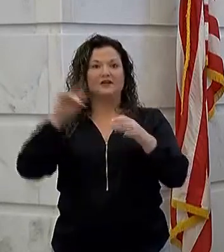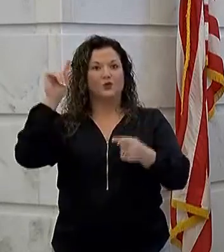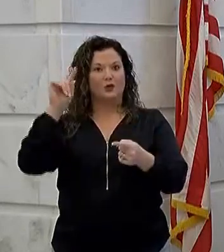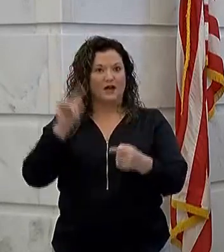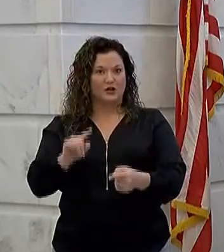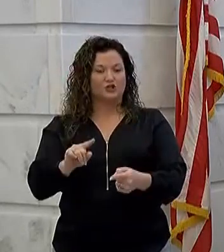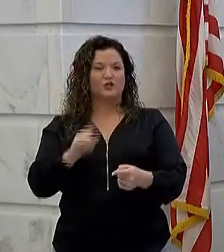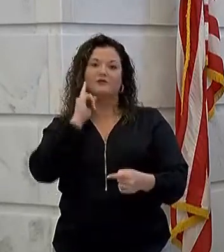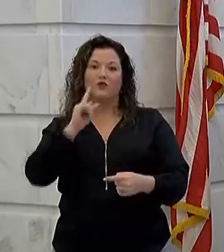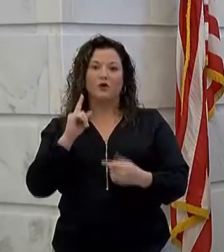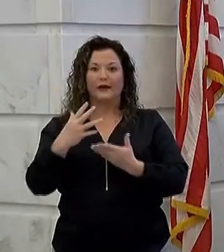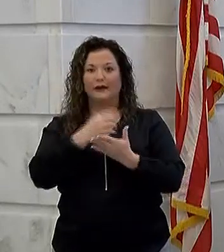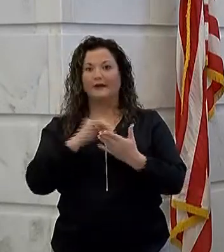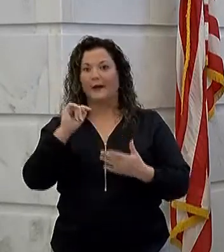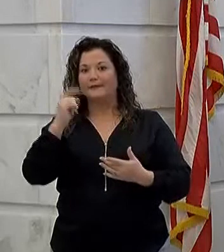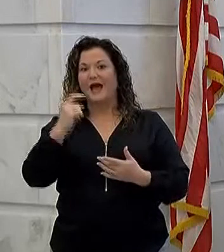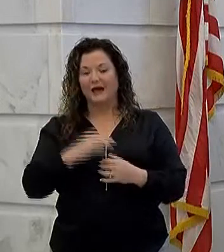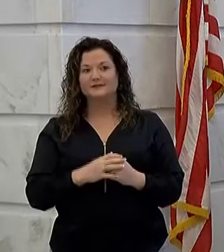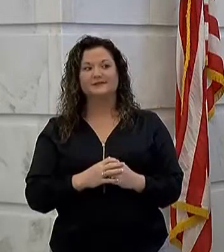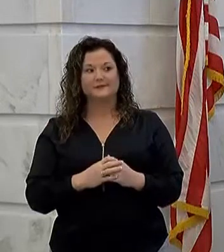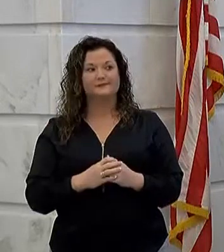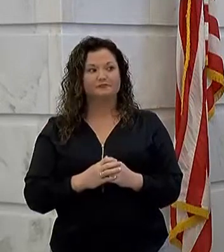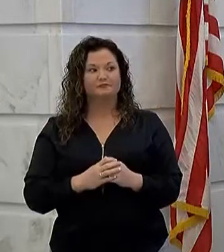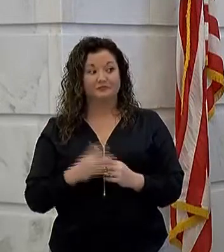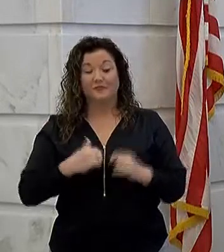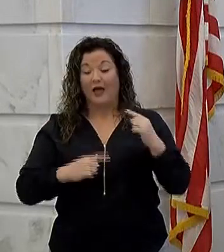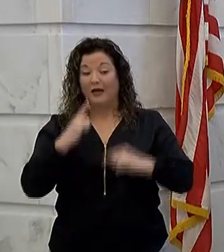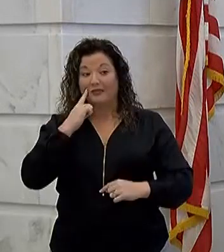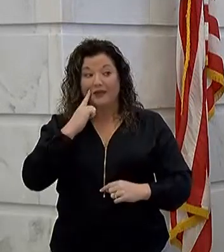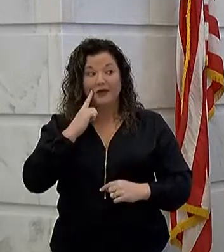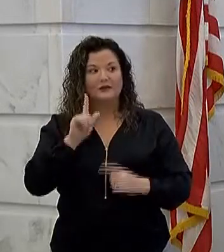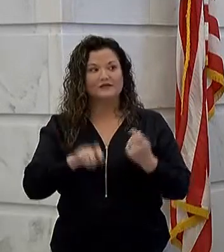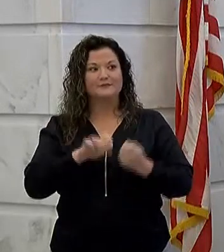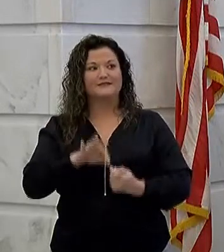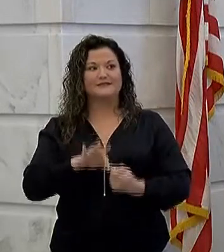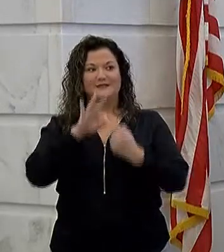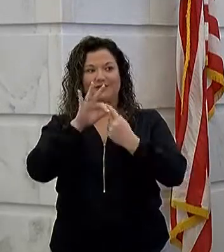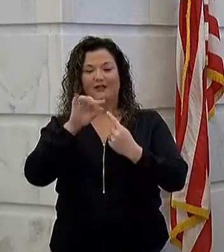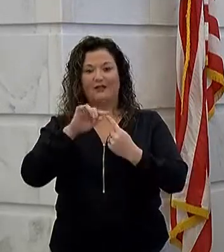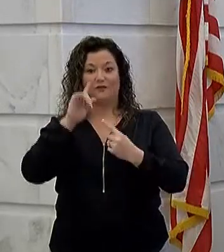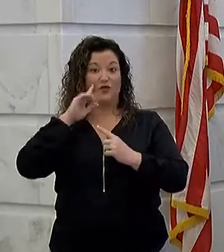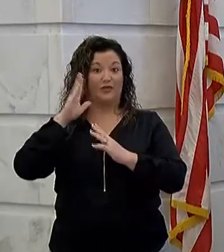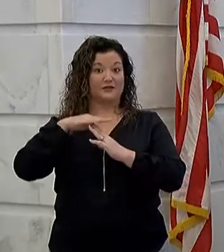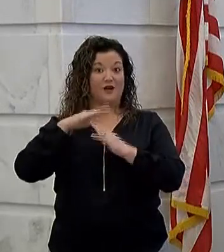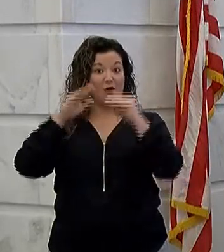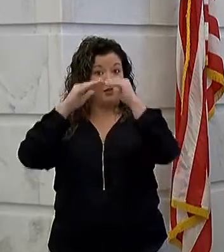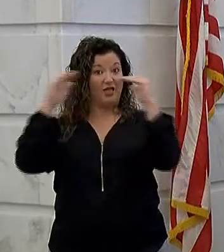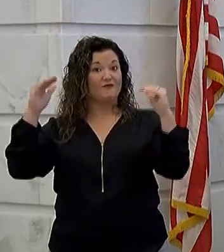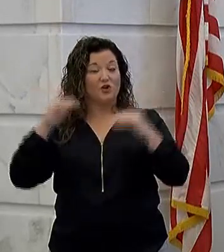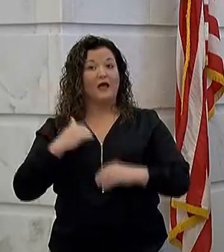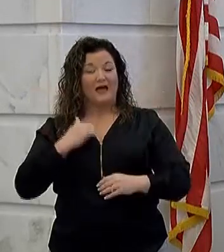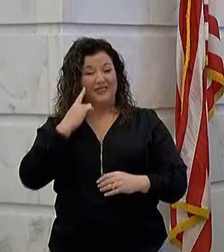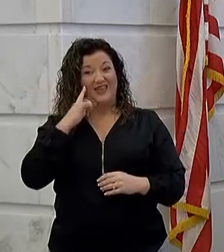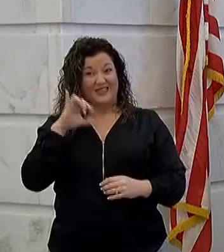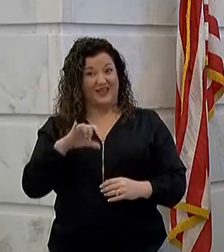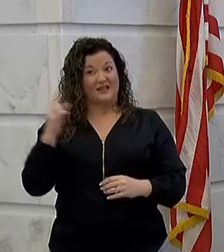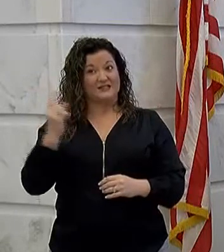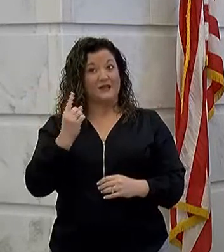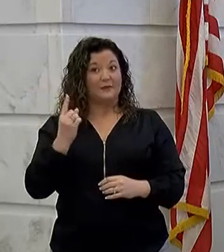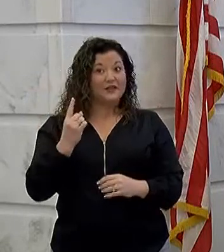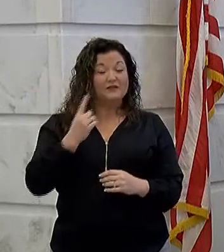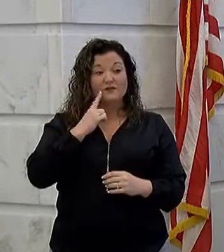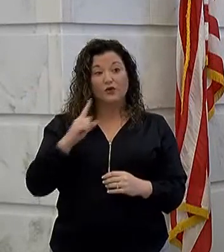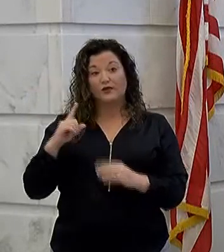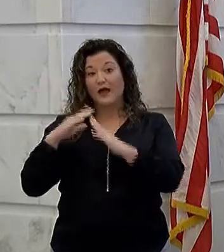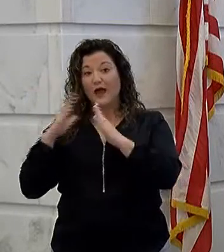income tax. I think that particularly on the top rate, I do think that was something that, at least on the